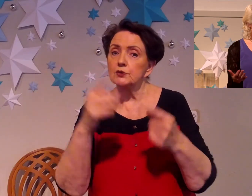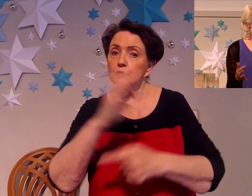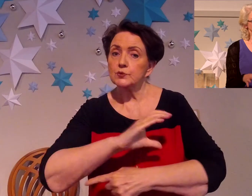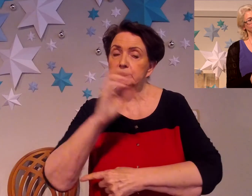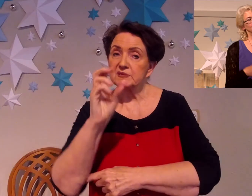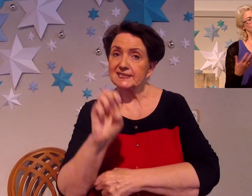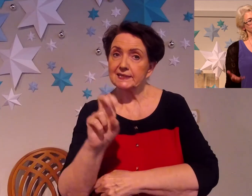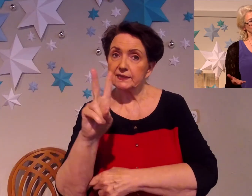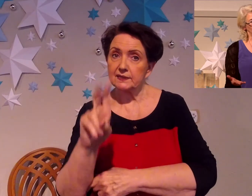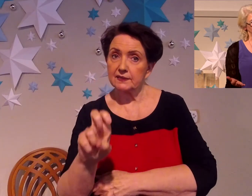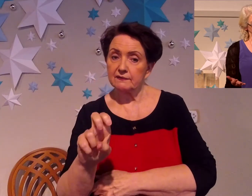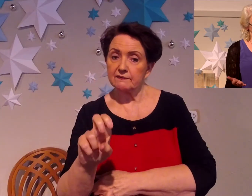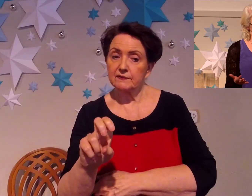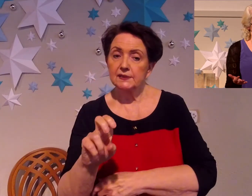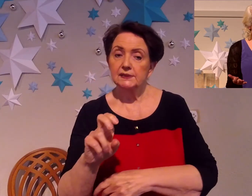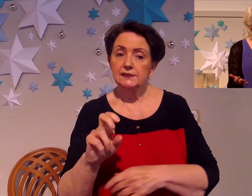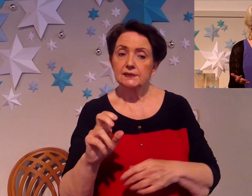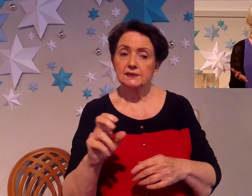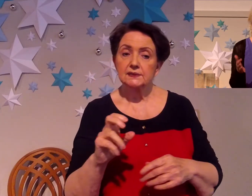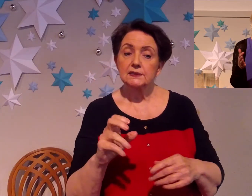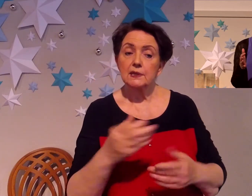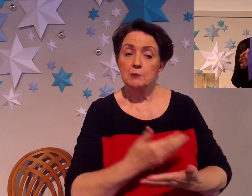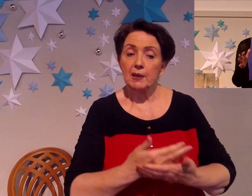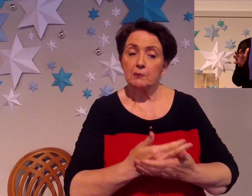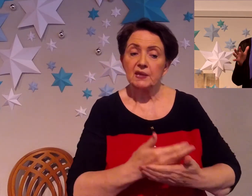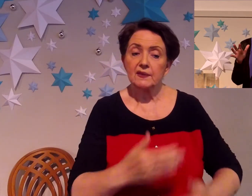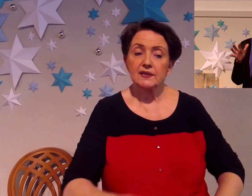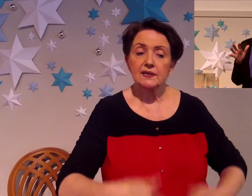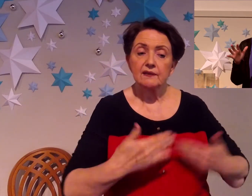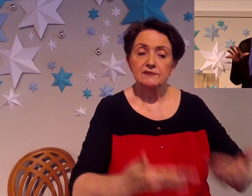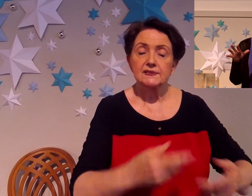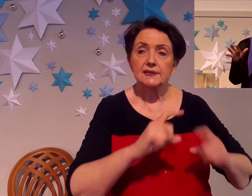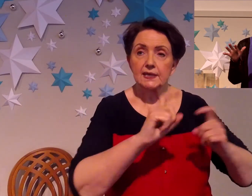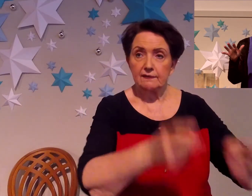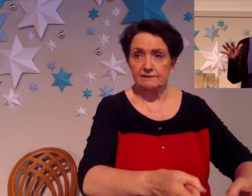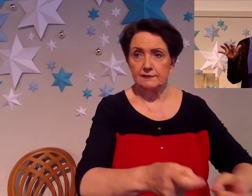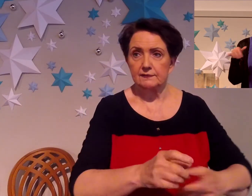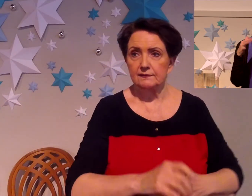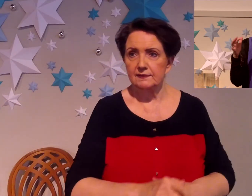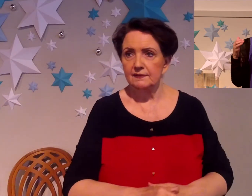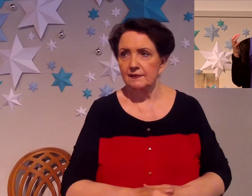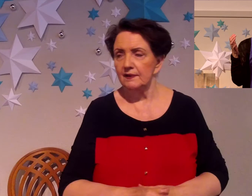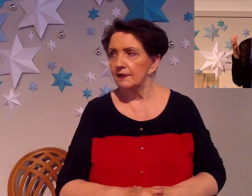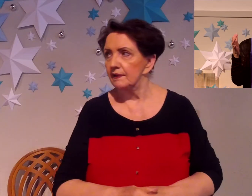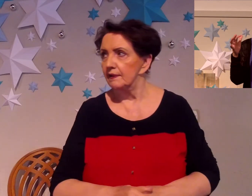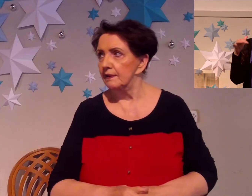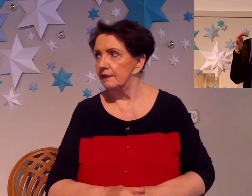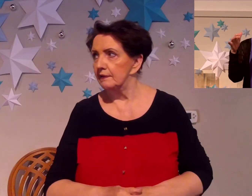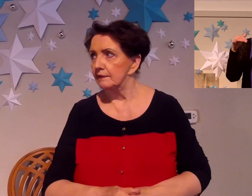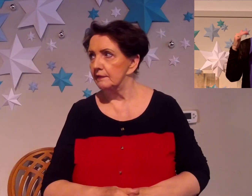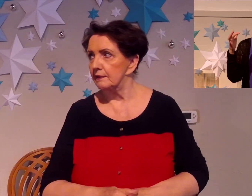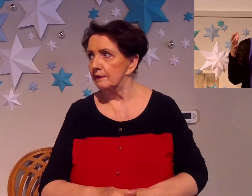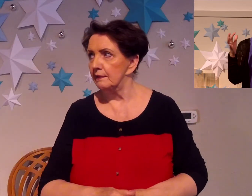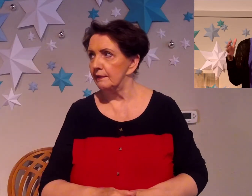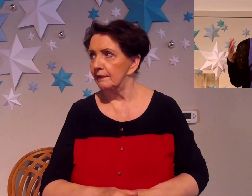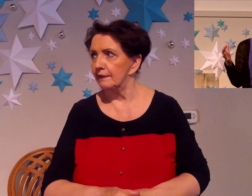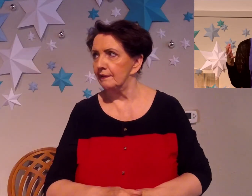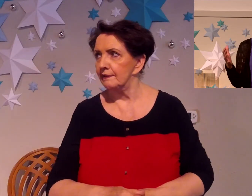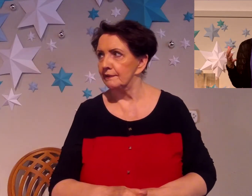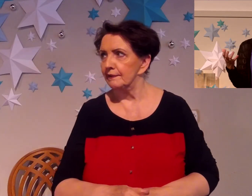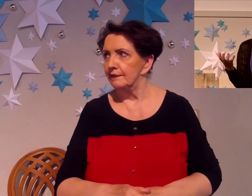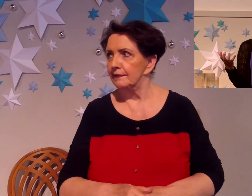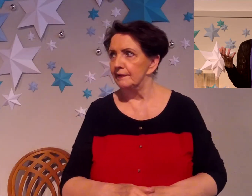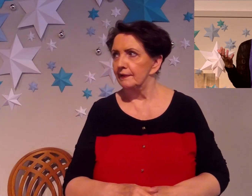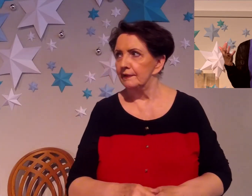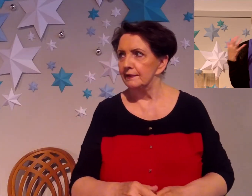comes. It's actually the Christ child that gives gifts. And then they had to do some fancy footwork that the Christ child and Santa somehow